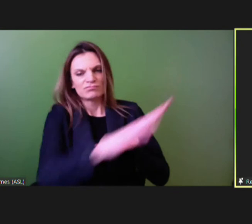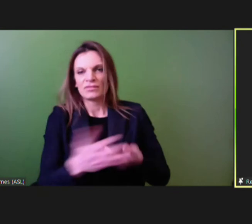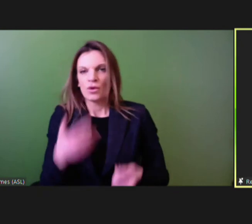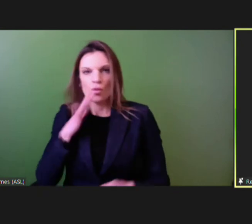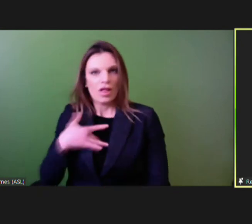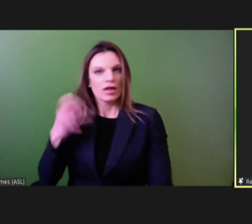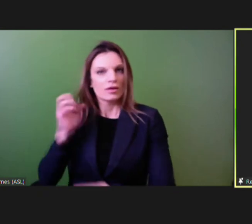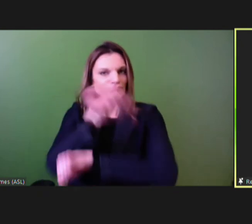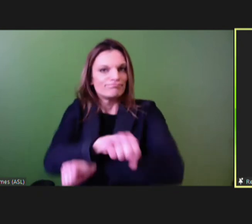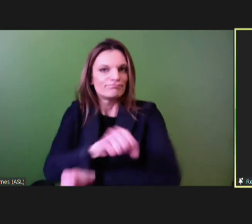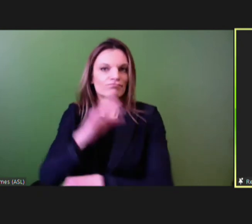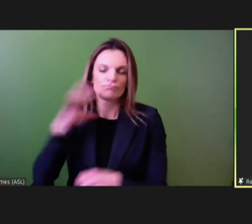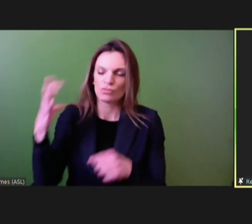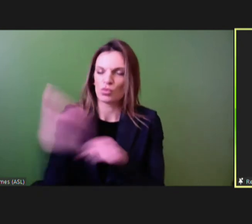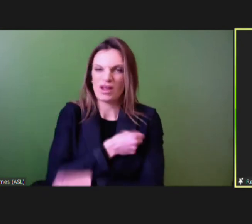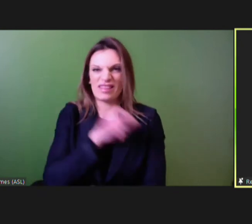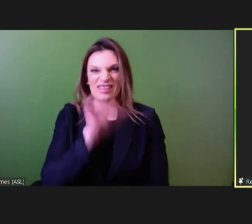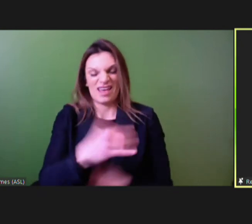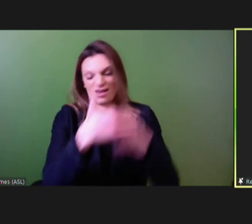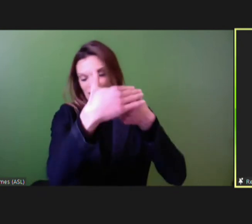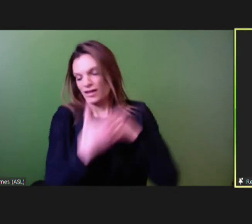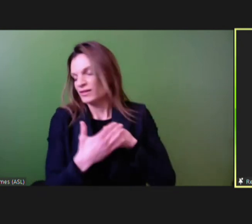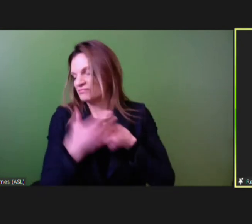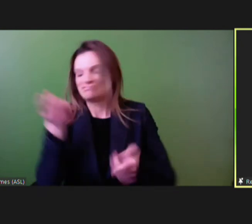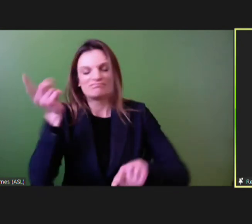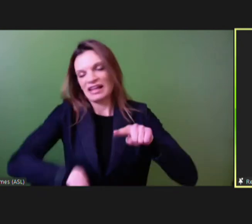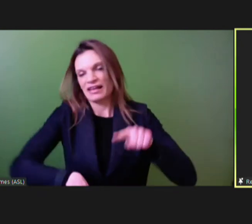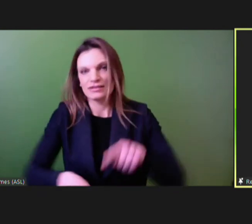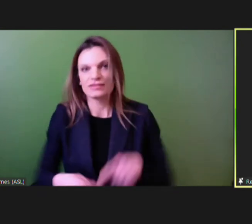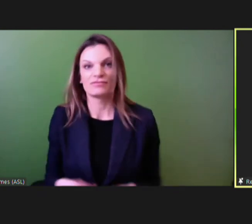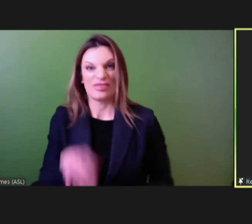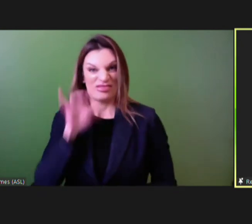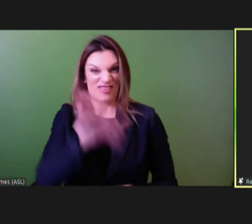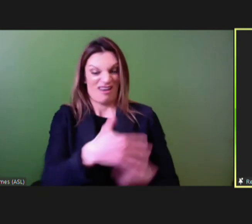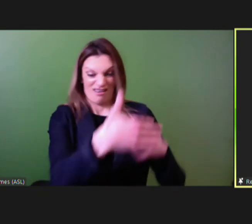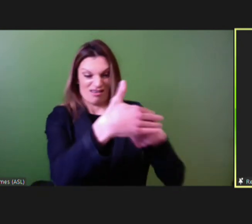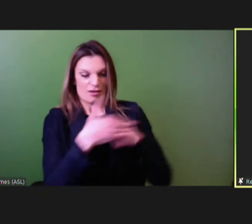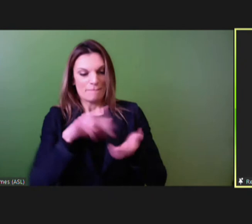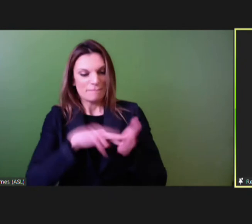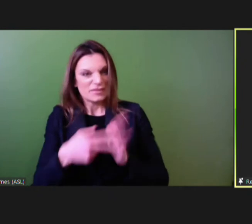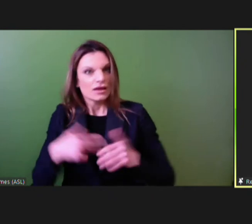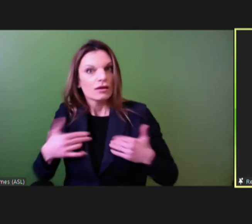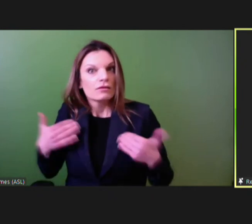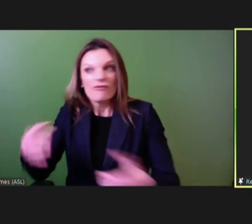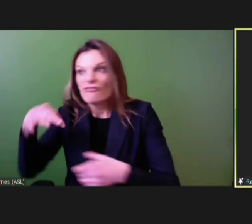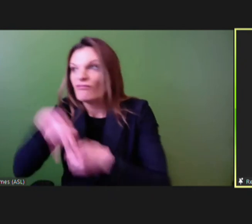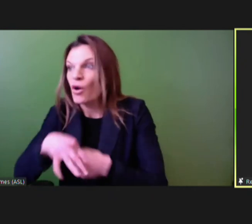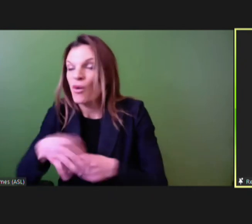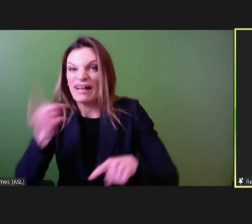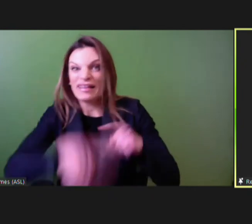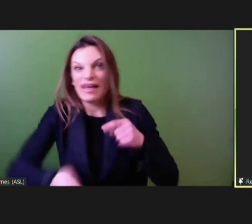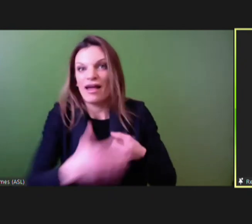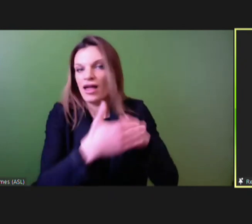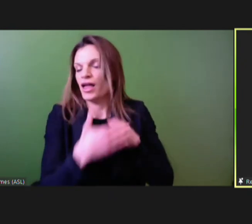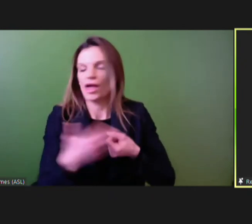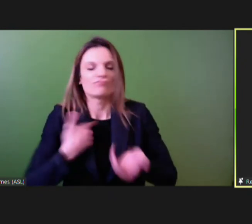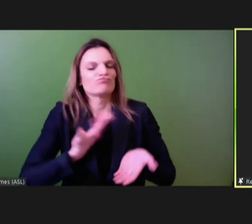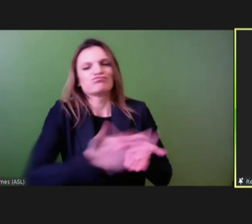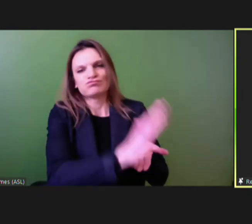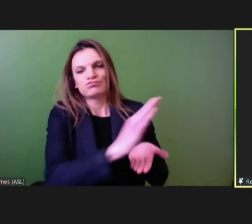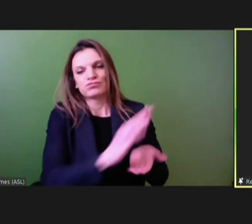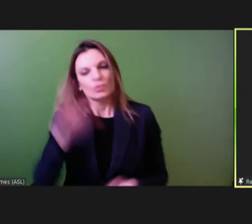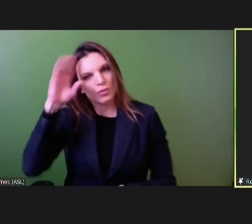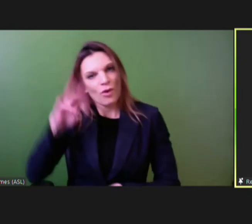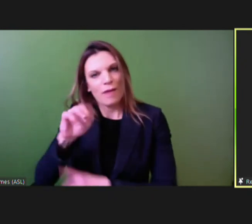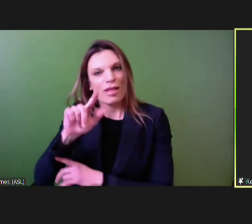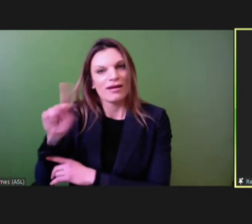this egregious effort that makes it more difficult and less safe to vote. Dr. Martin Luther King Jr.